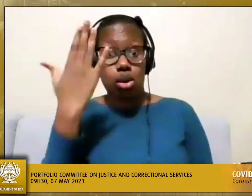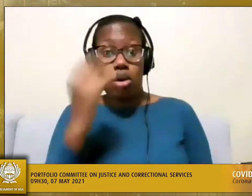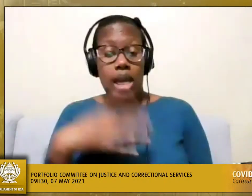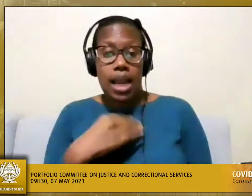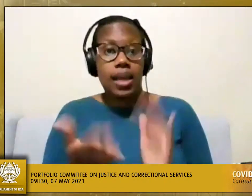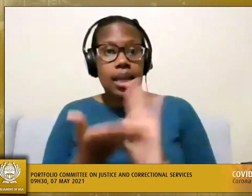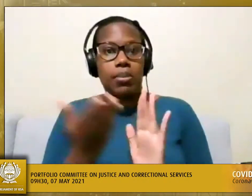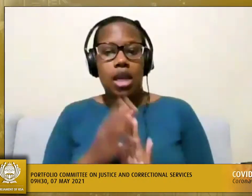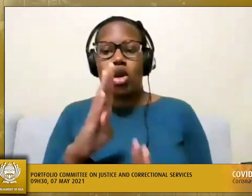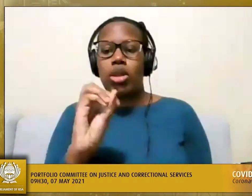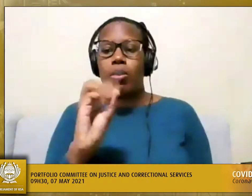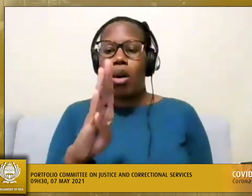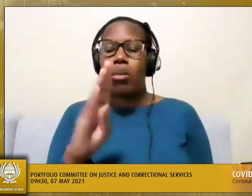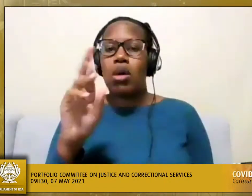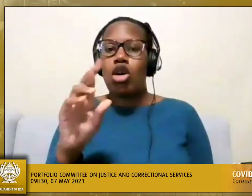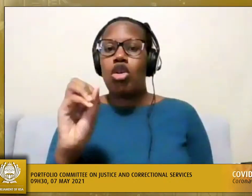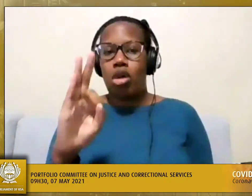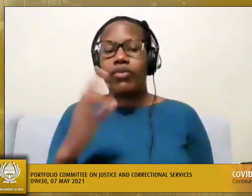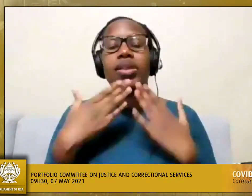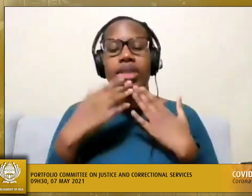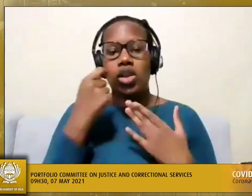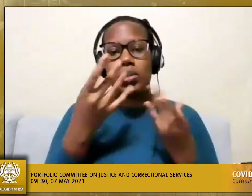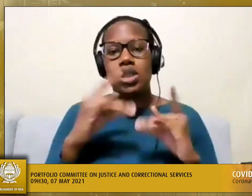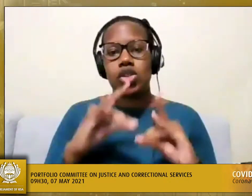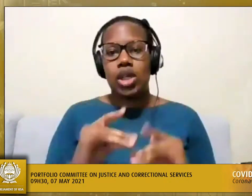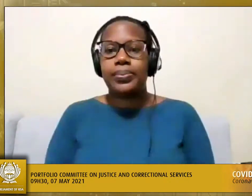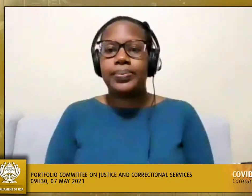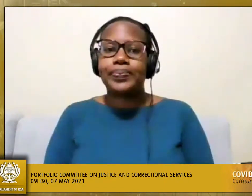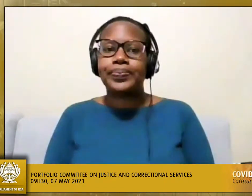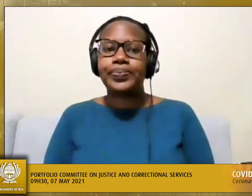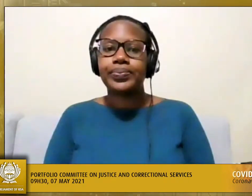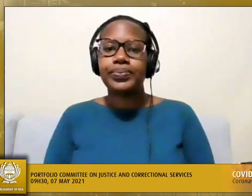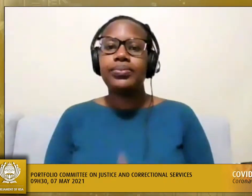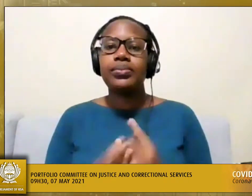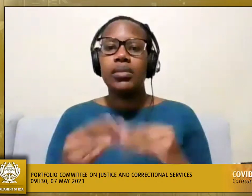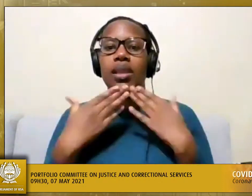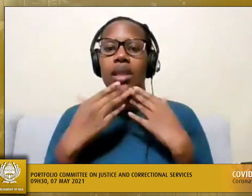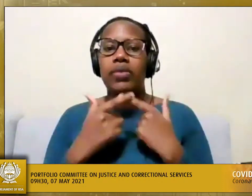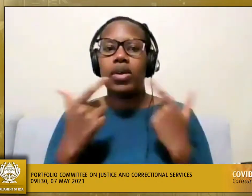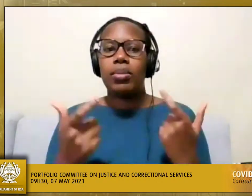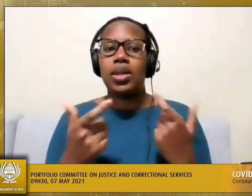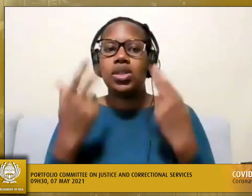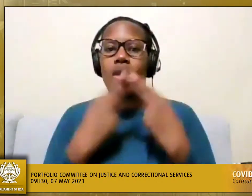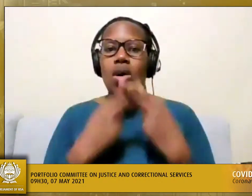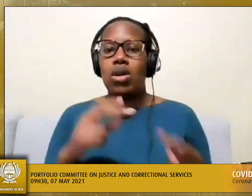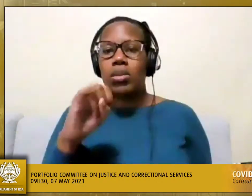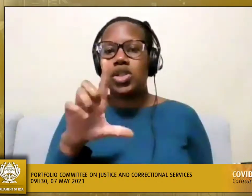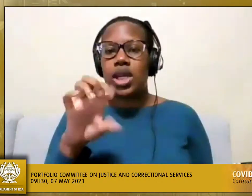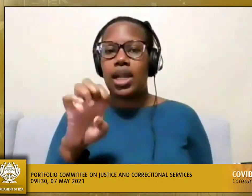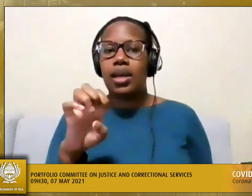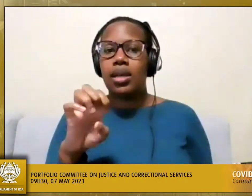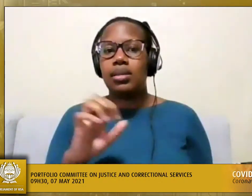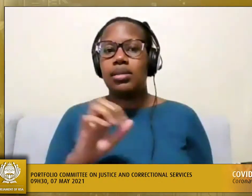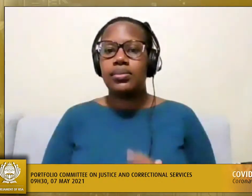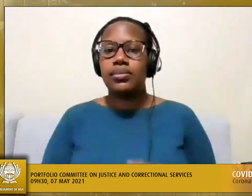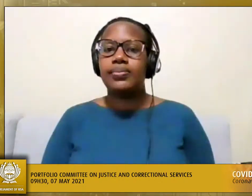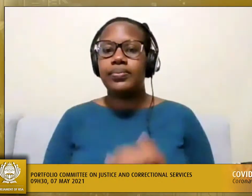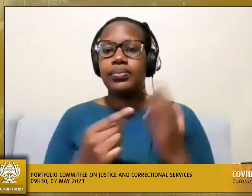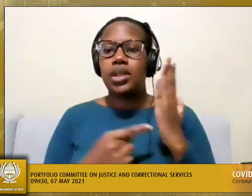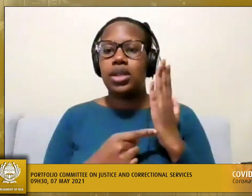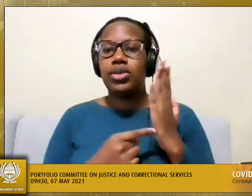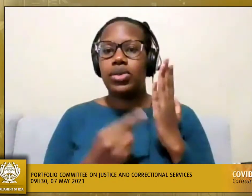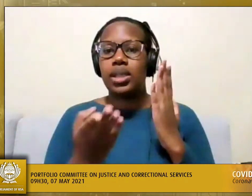update on The Bob Ross please thank you thank you Mr chair thank you very much uh honorable Journey thank